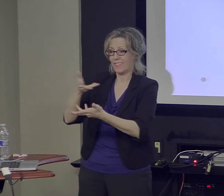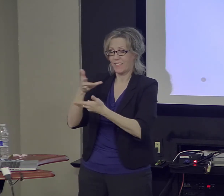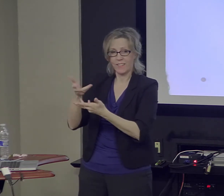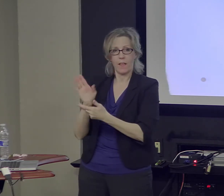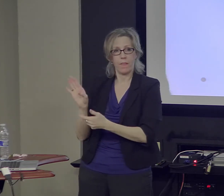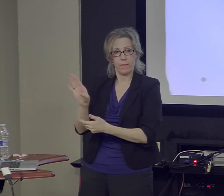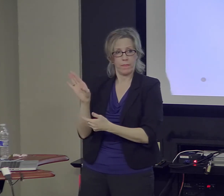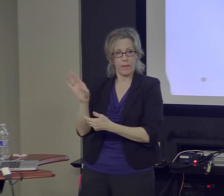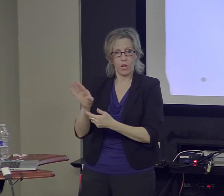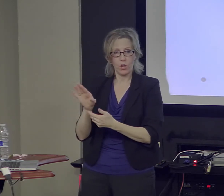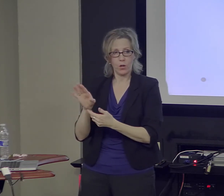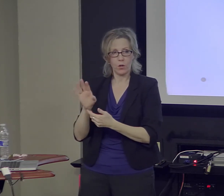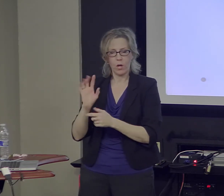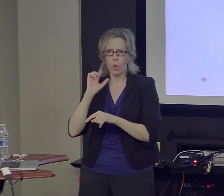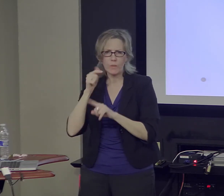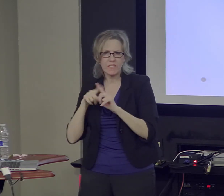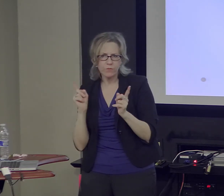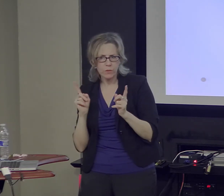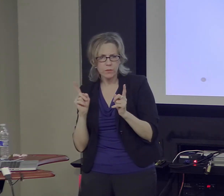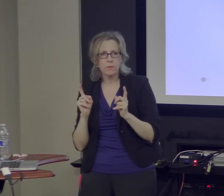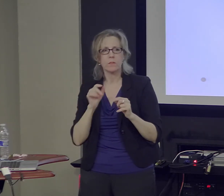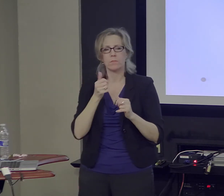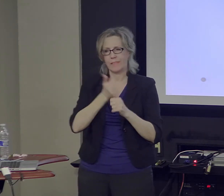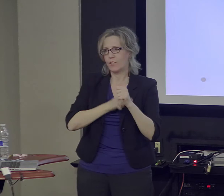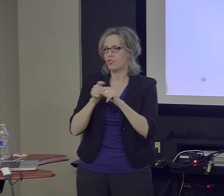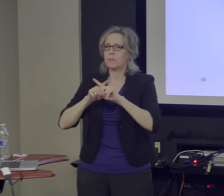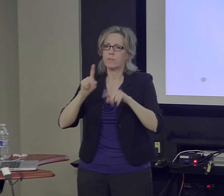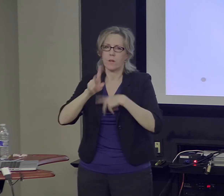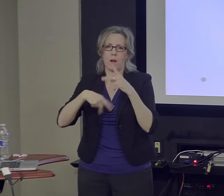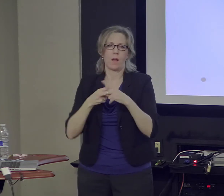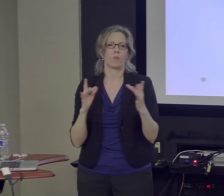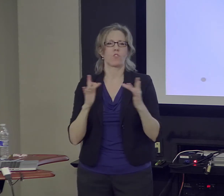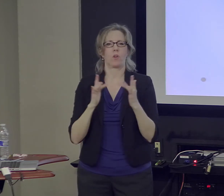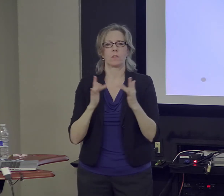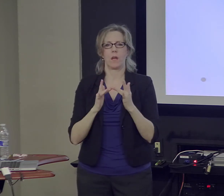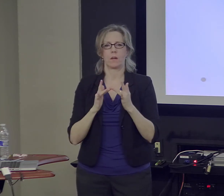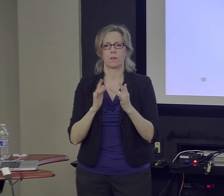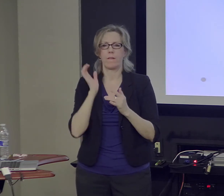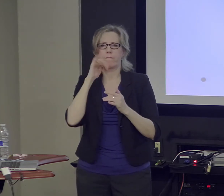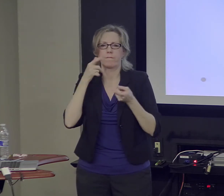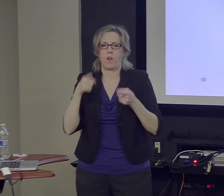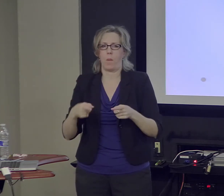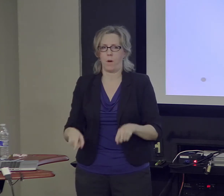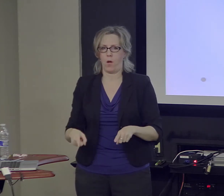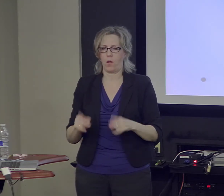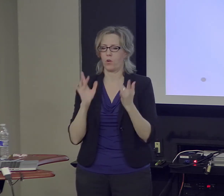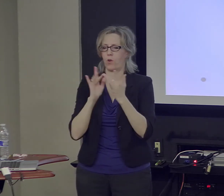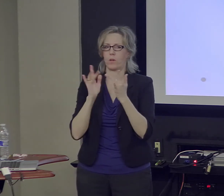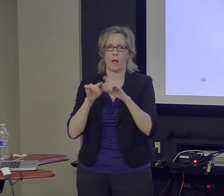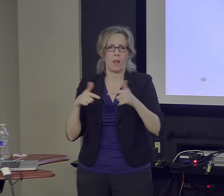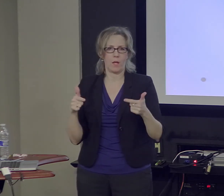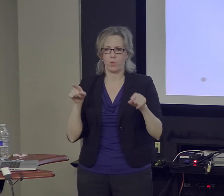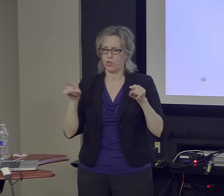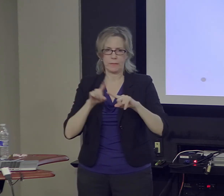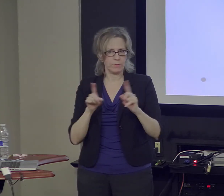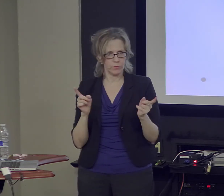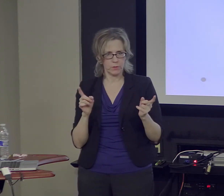you have a person from Germany or Japan, is their interaction then even different from those from